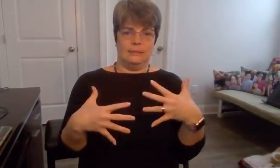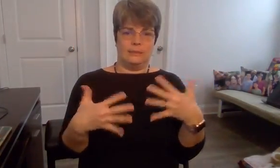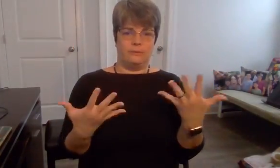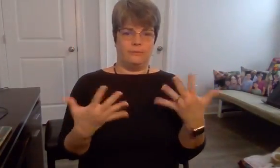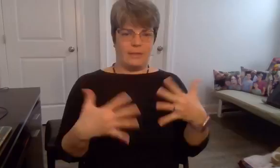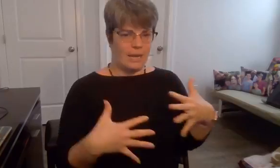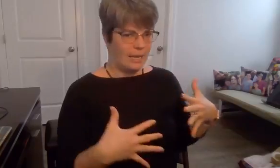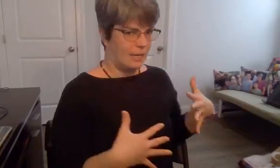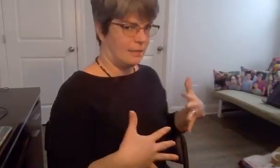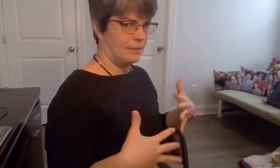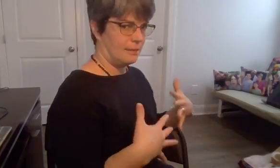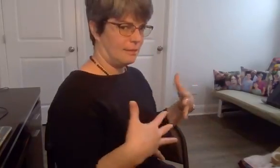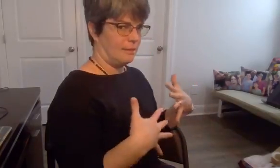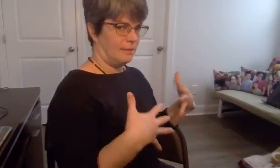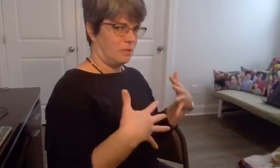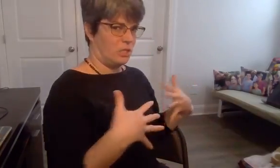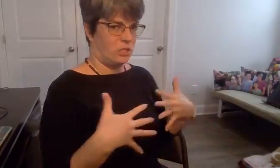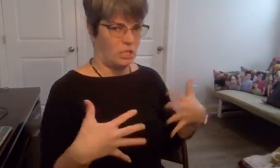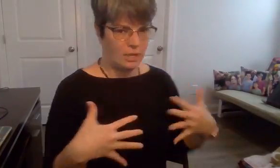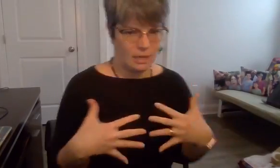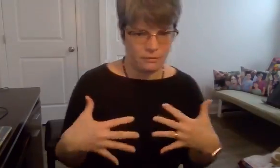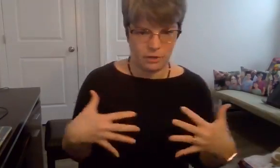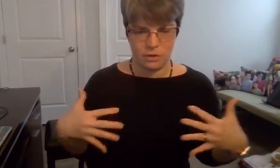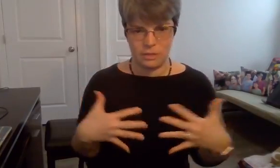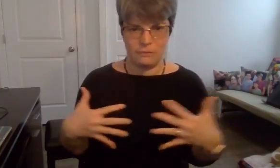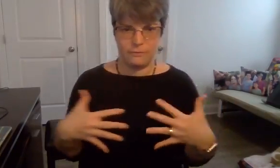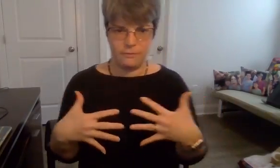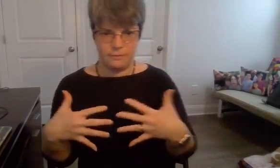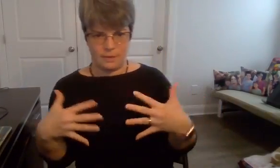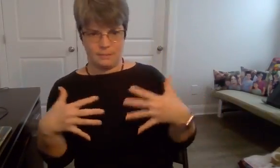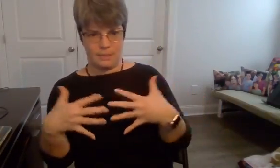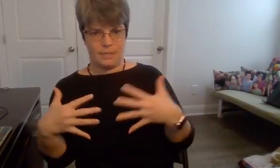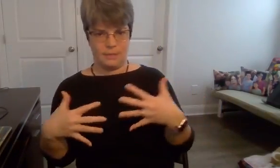So flat hands, just shaking in front of yourself. I'm scared.